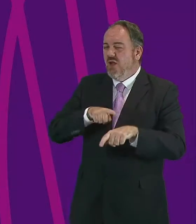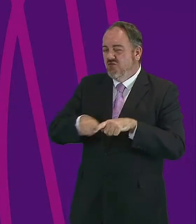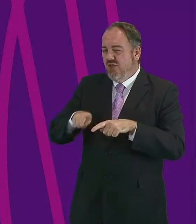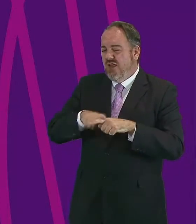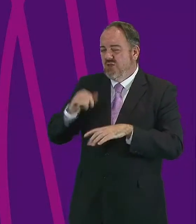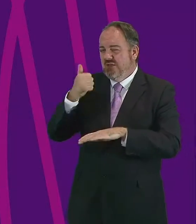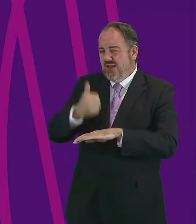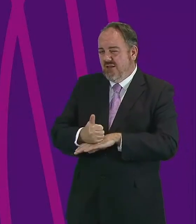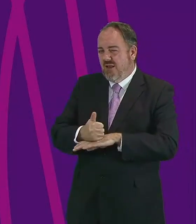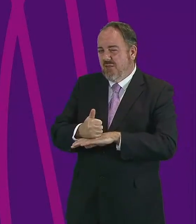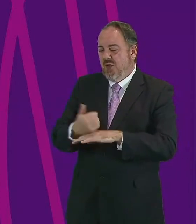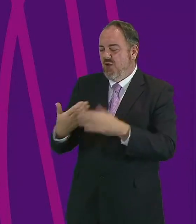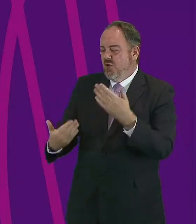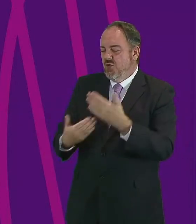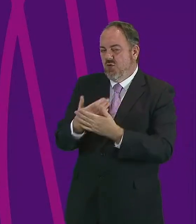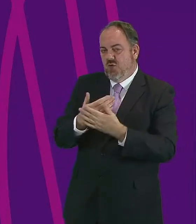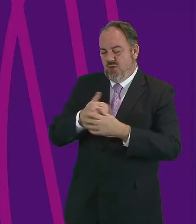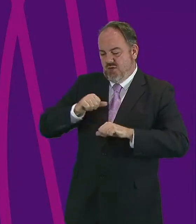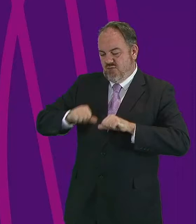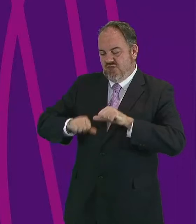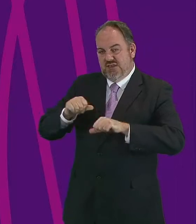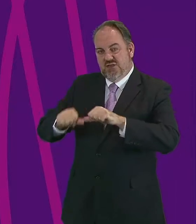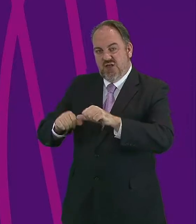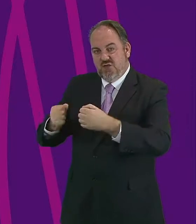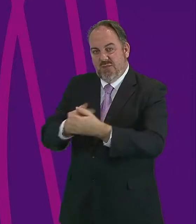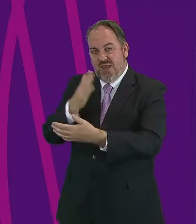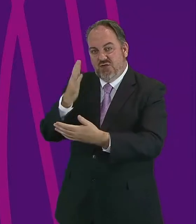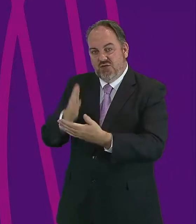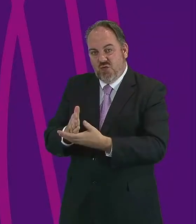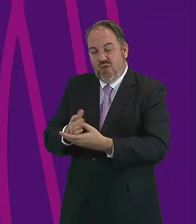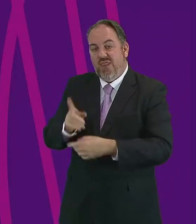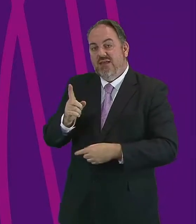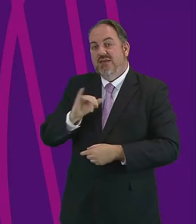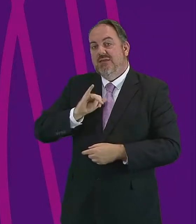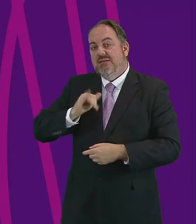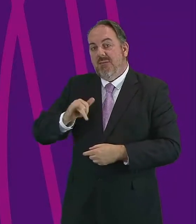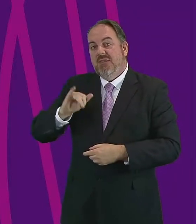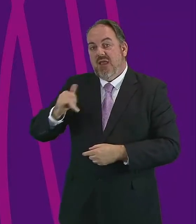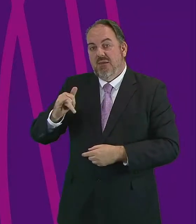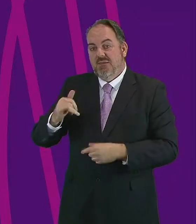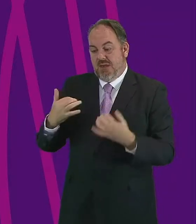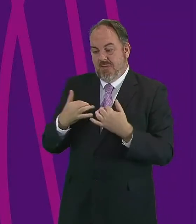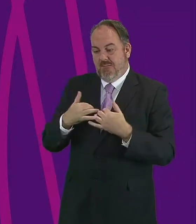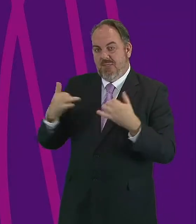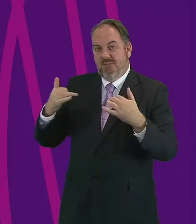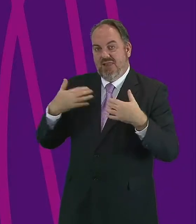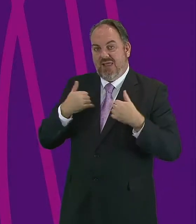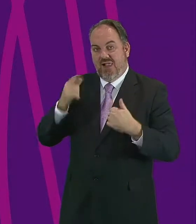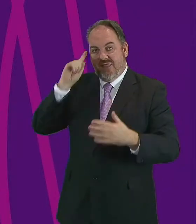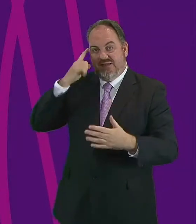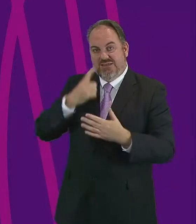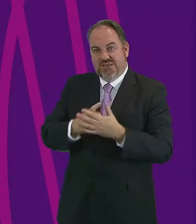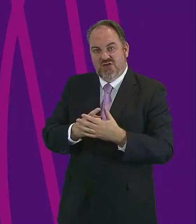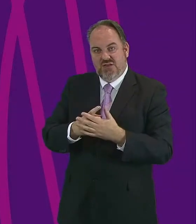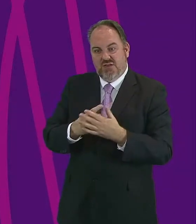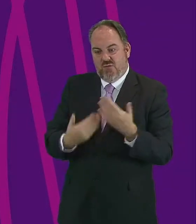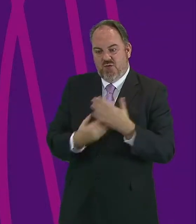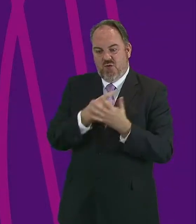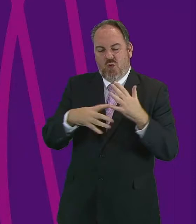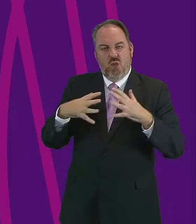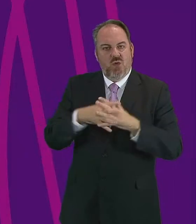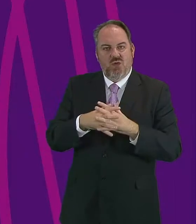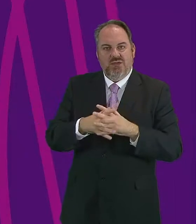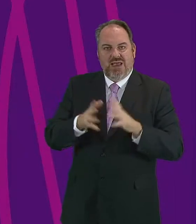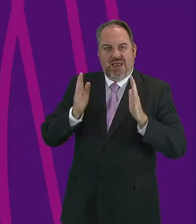the reality that public health interventions often have to be brought into force at great pace. Also, when the time comes to